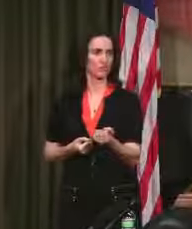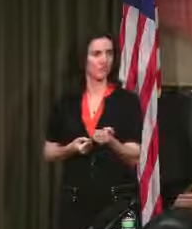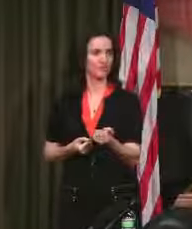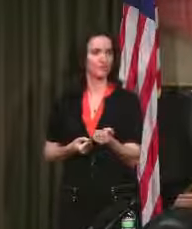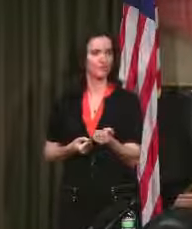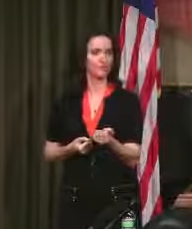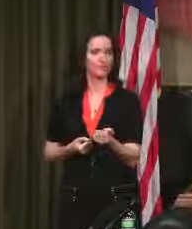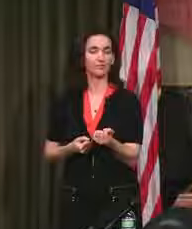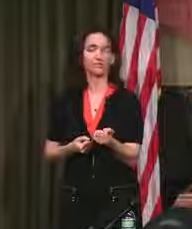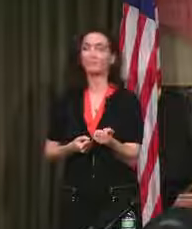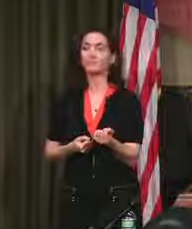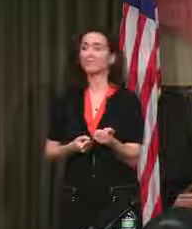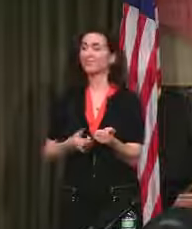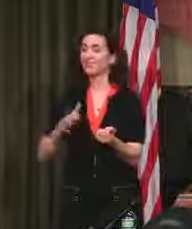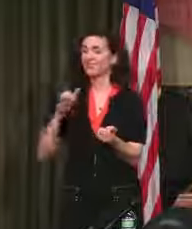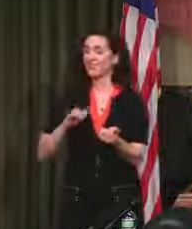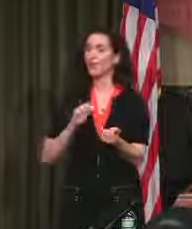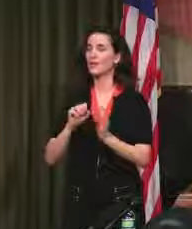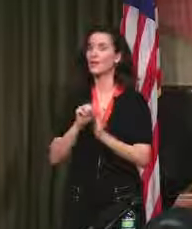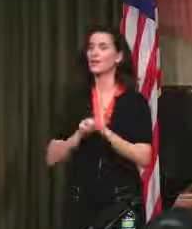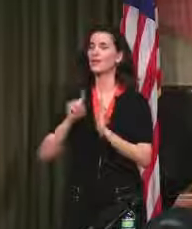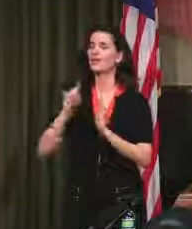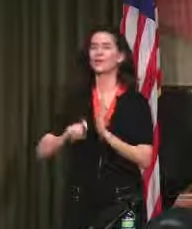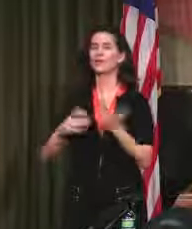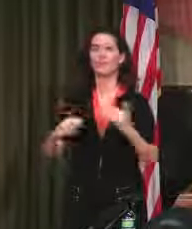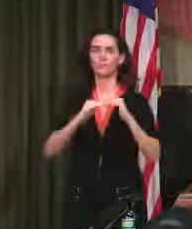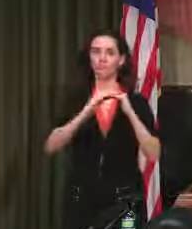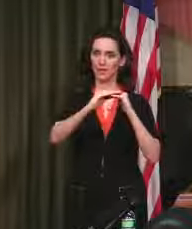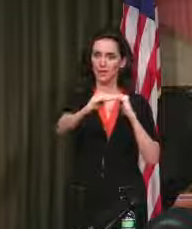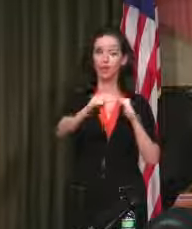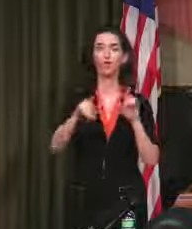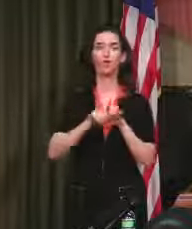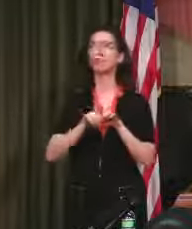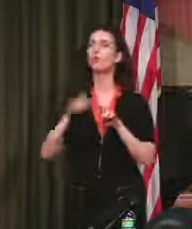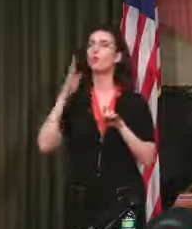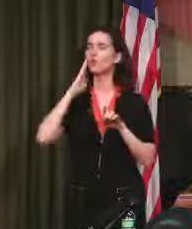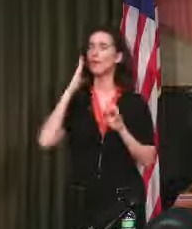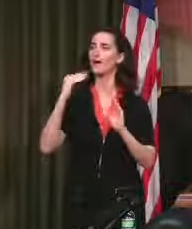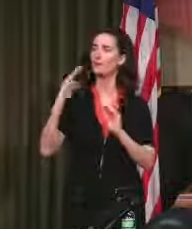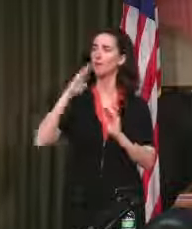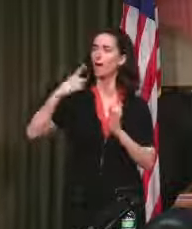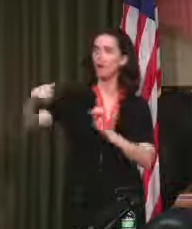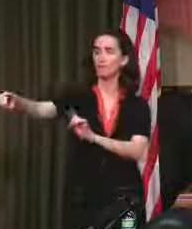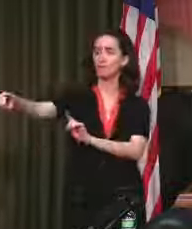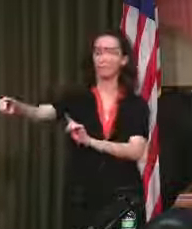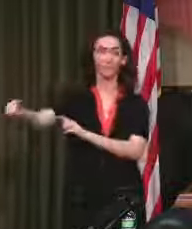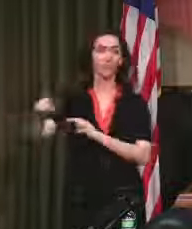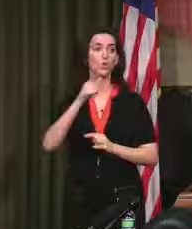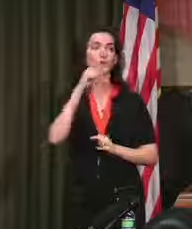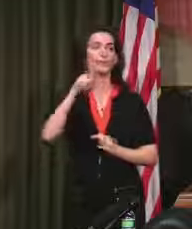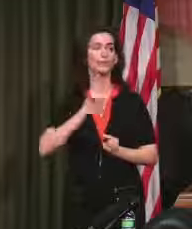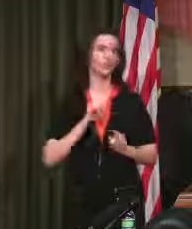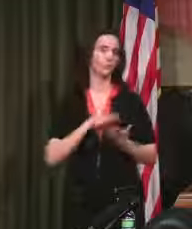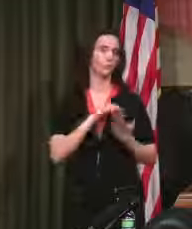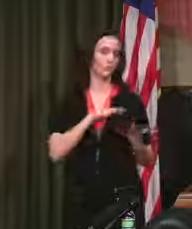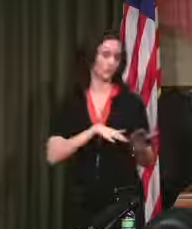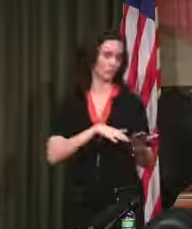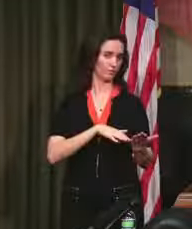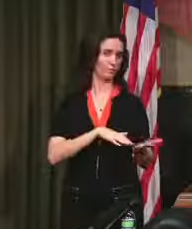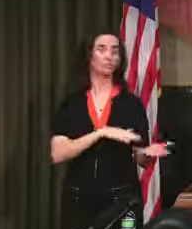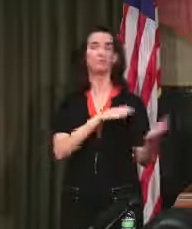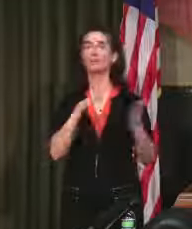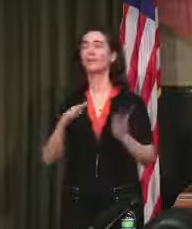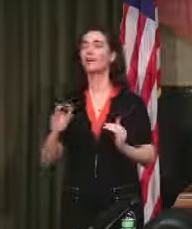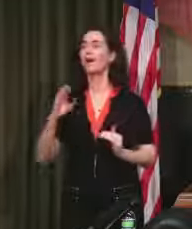And that is what our state needs, stability, predictability. It's what our students need. It's what's right for